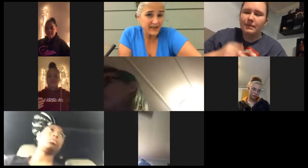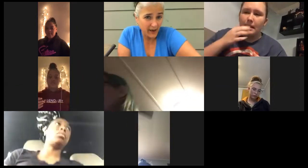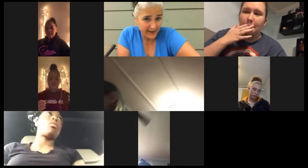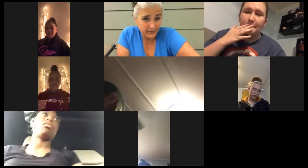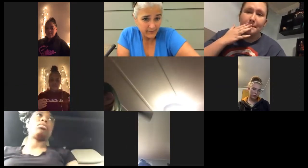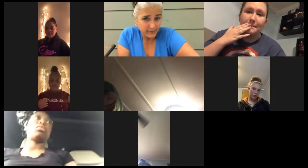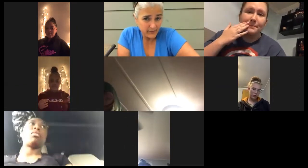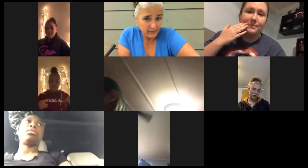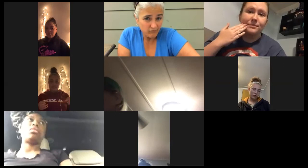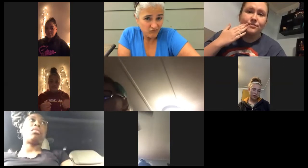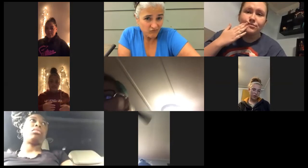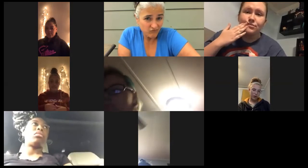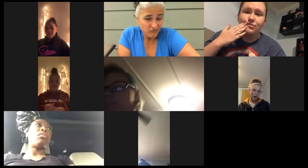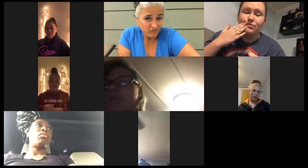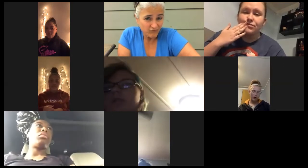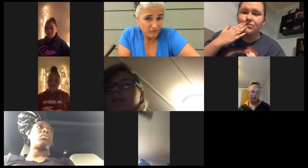are the same sign.